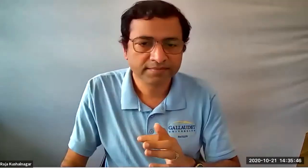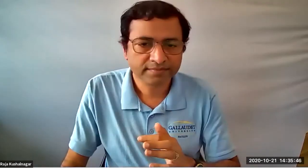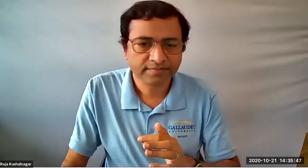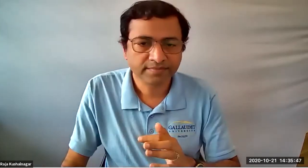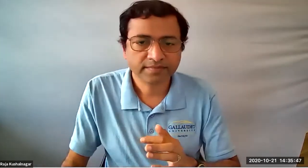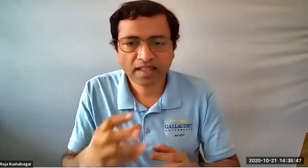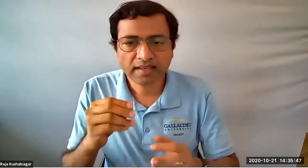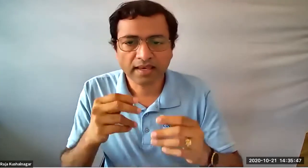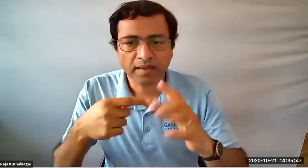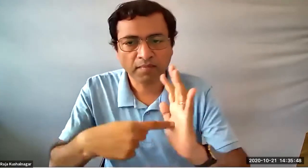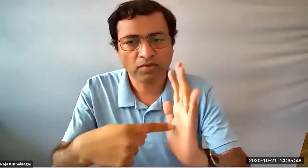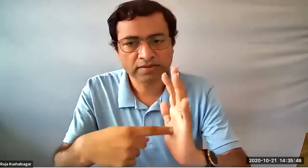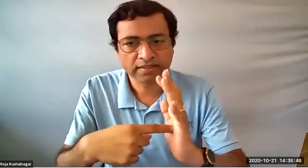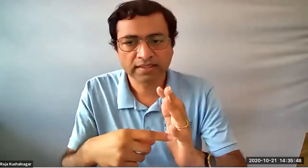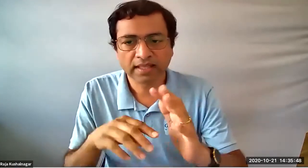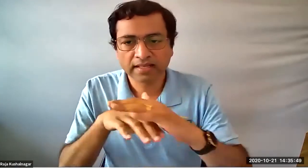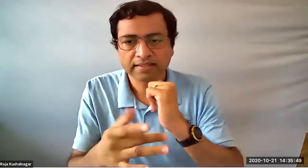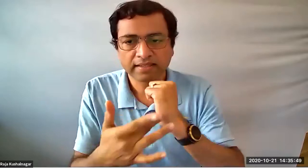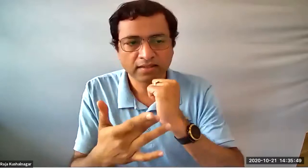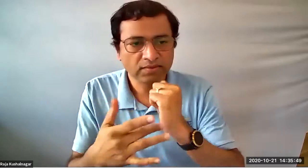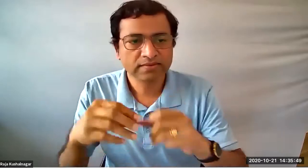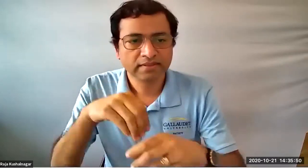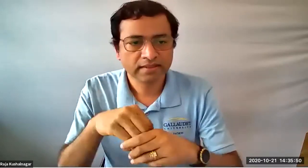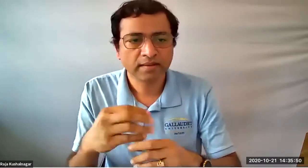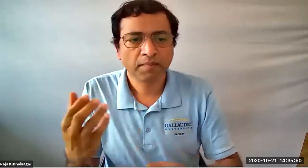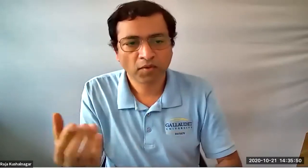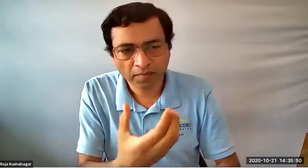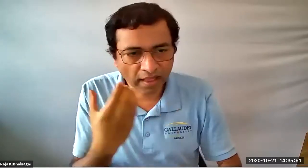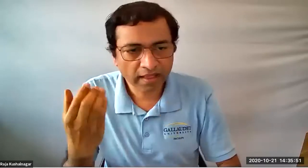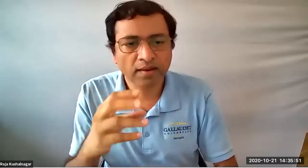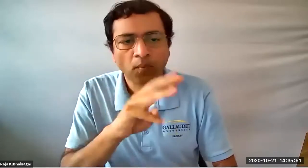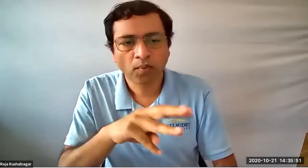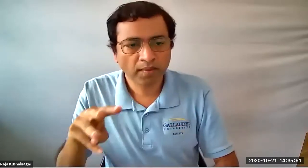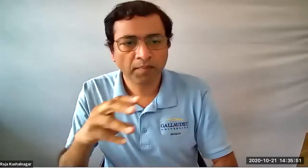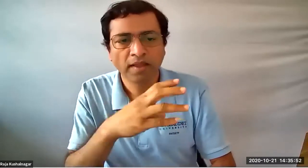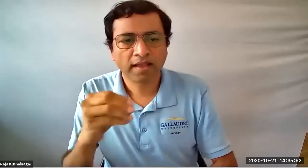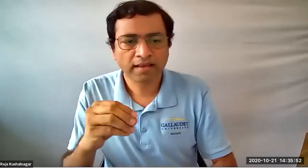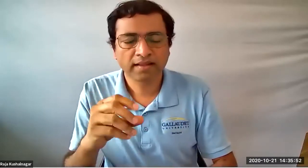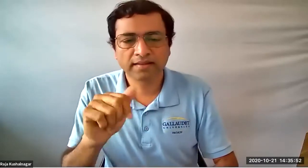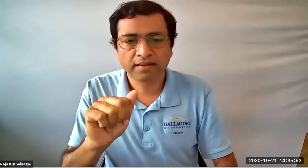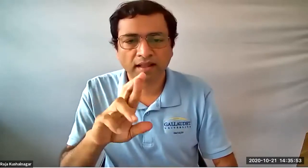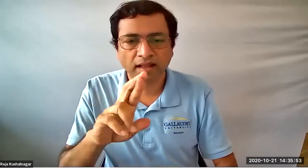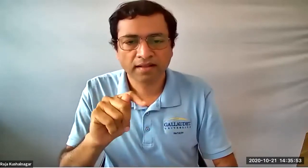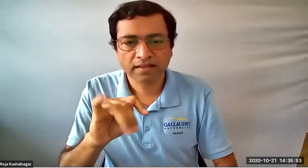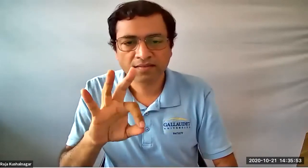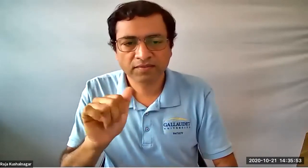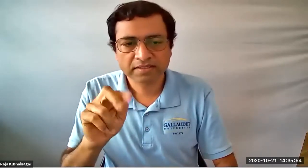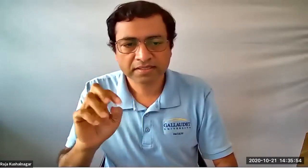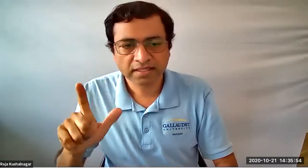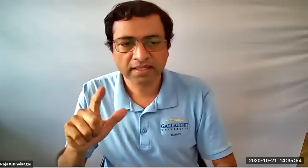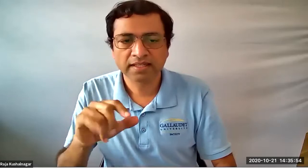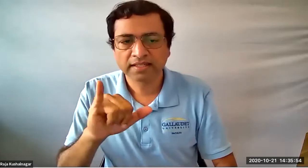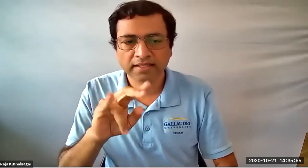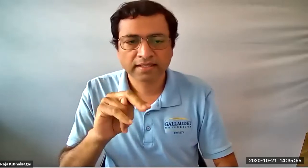Heather has over a decade of experience developing and demonstrating accessible technology in mobile,